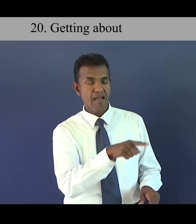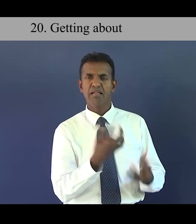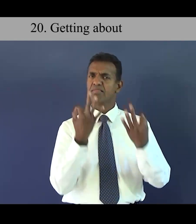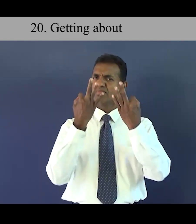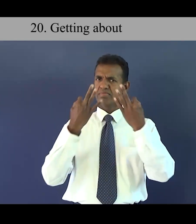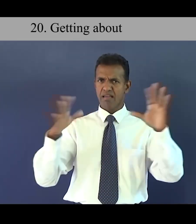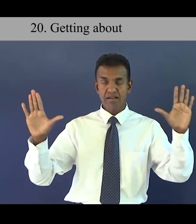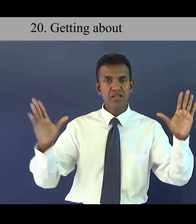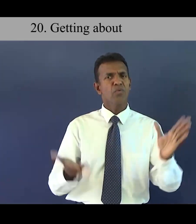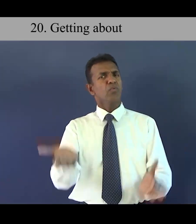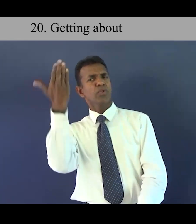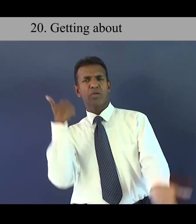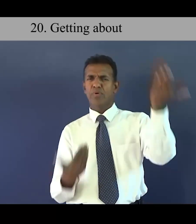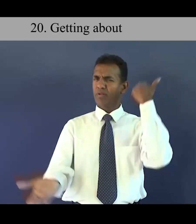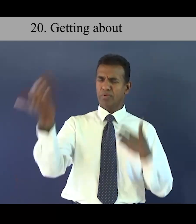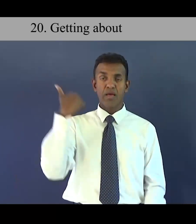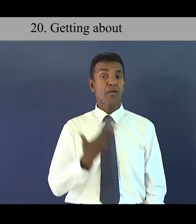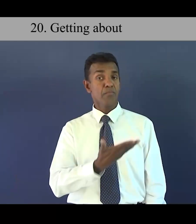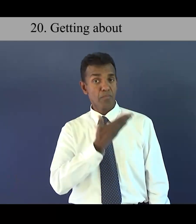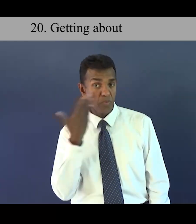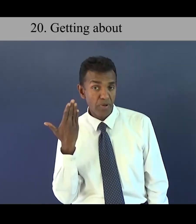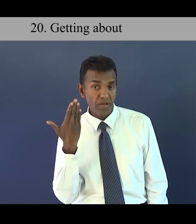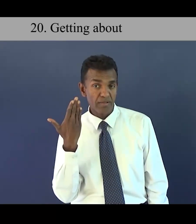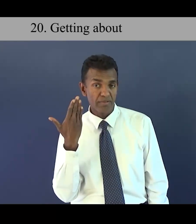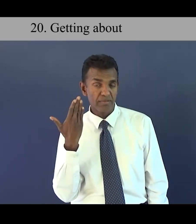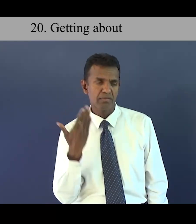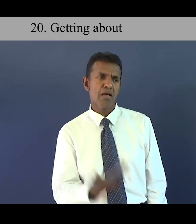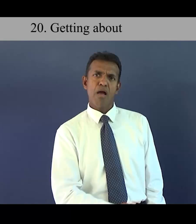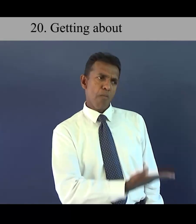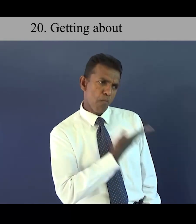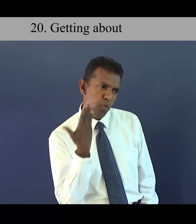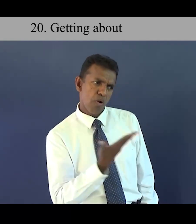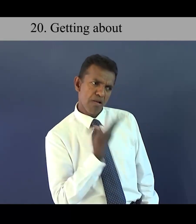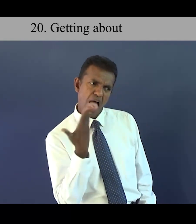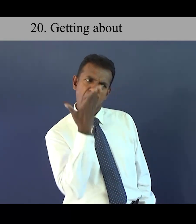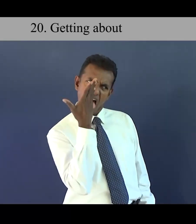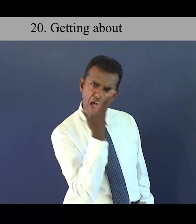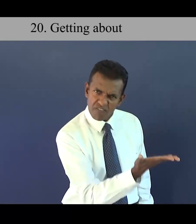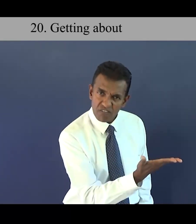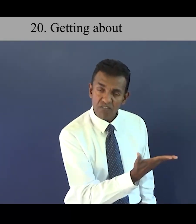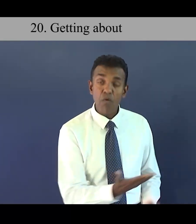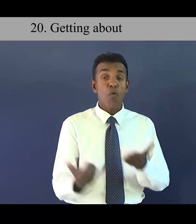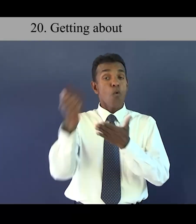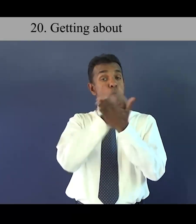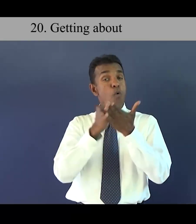They should help people get good aids and help to get about.